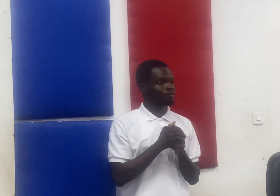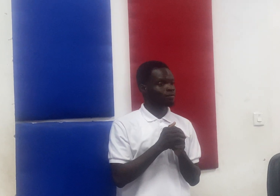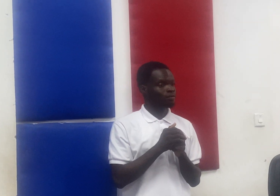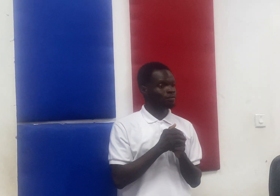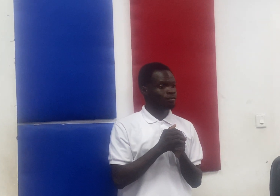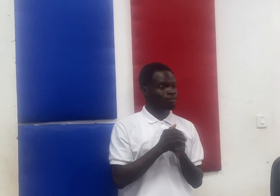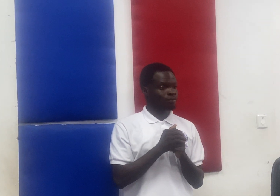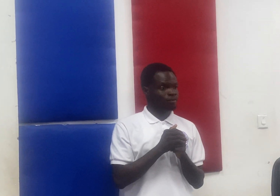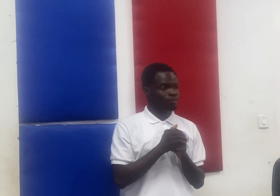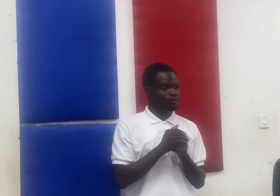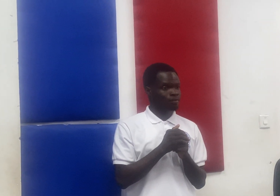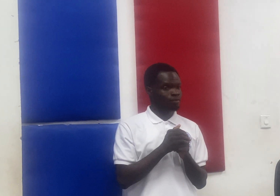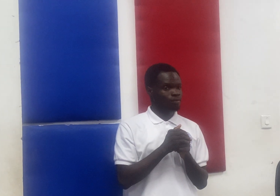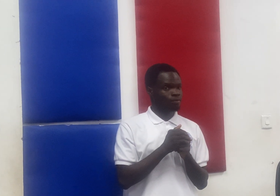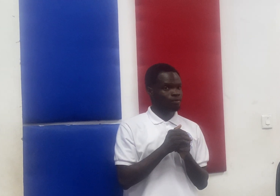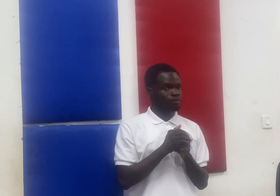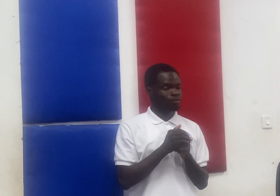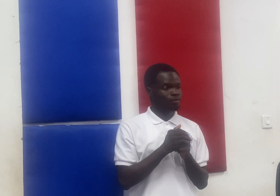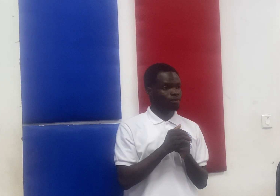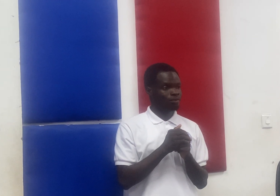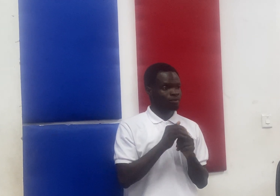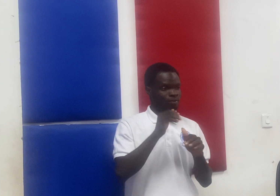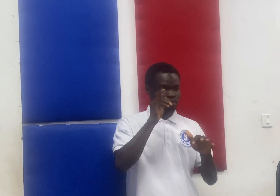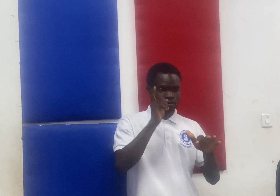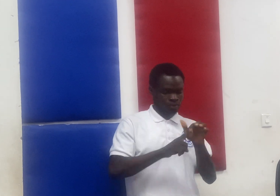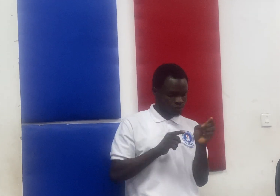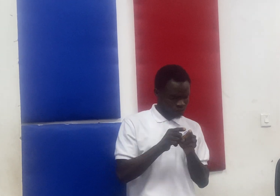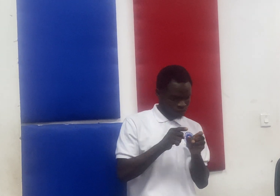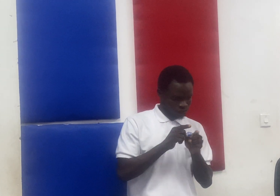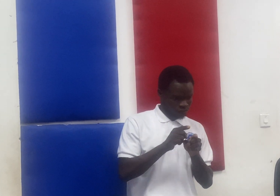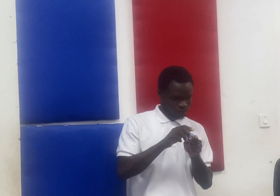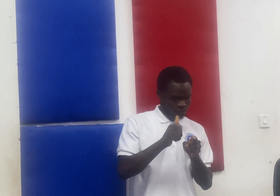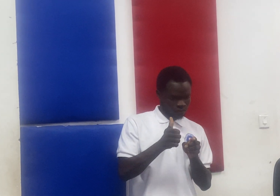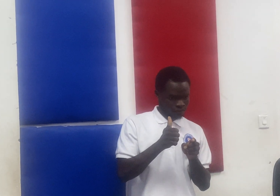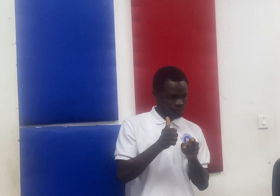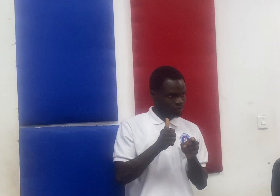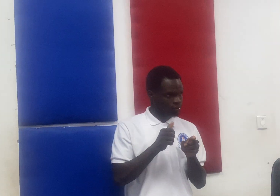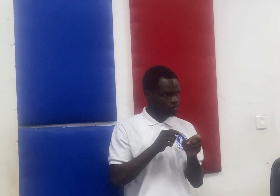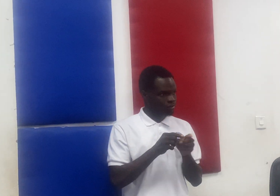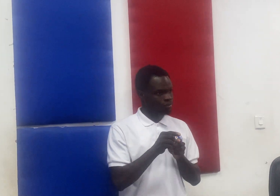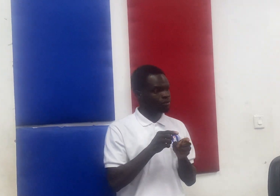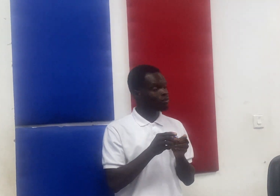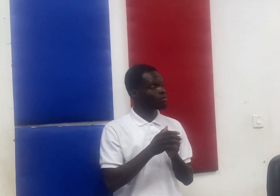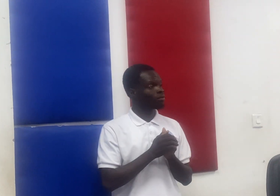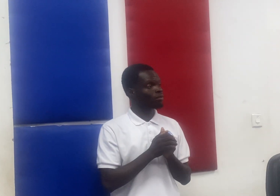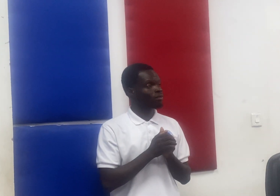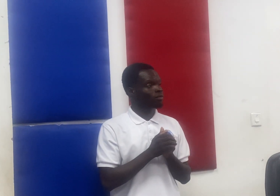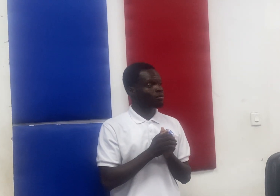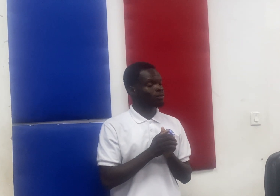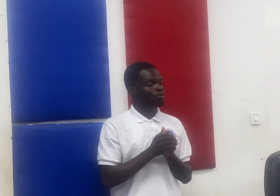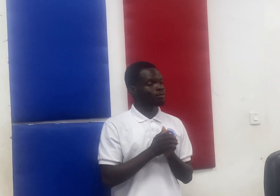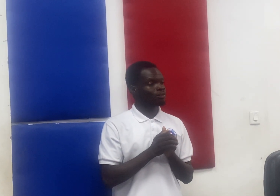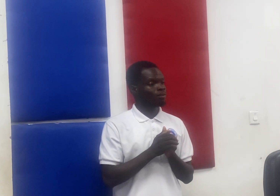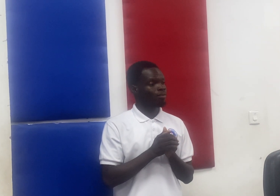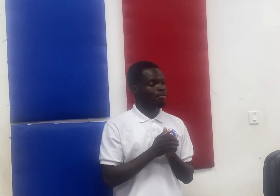that this person cannot do anything, is not capable of being in a